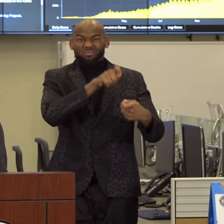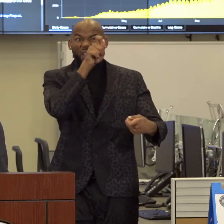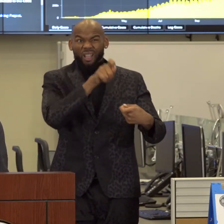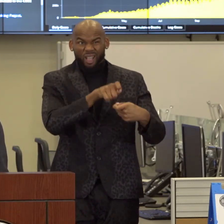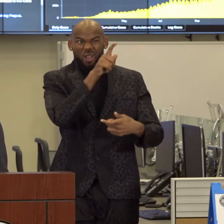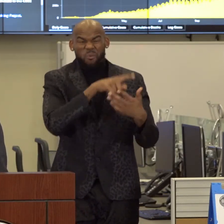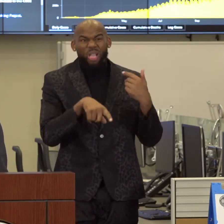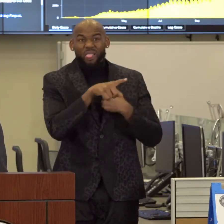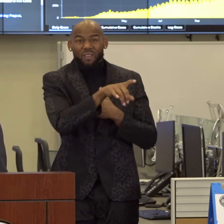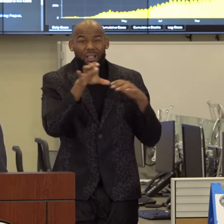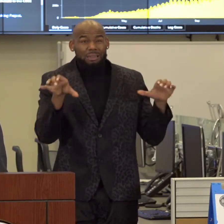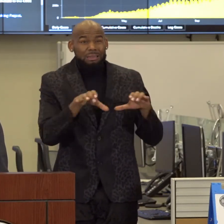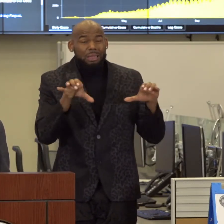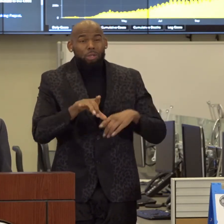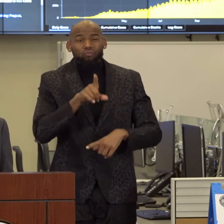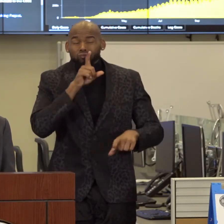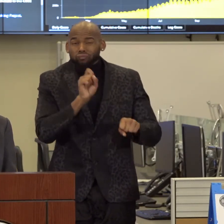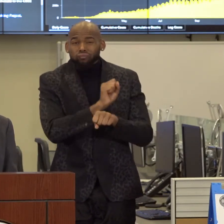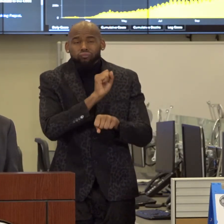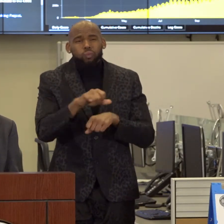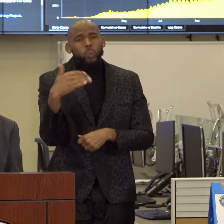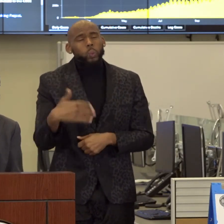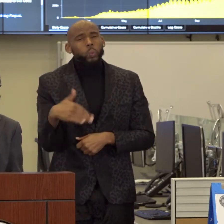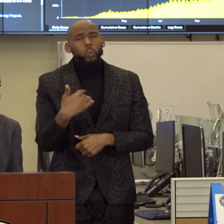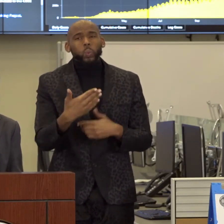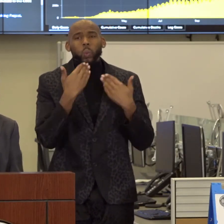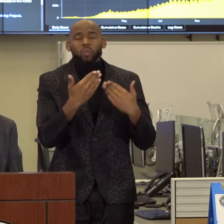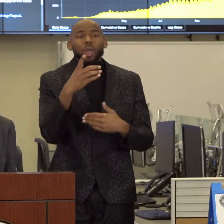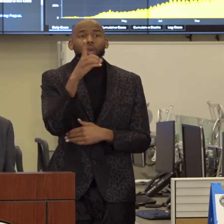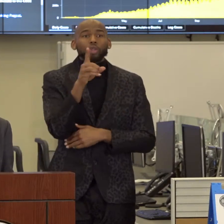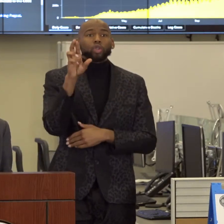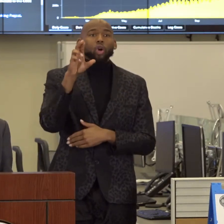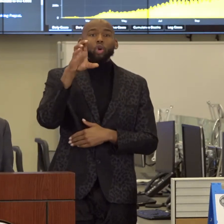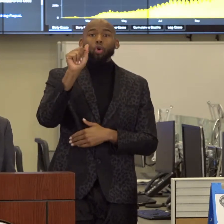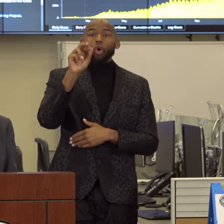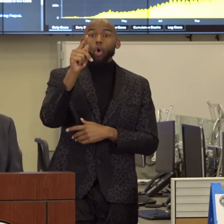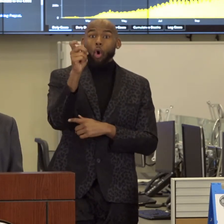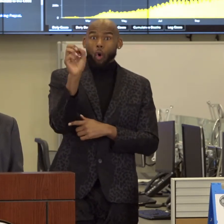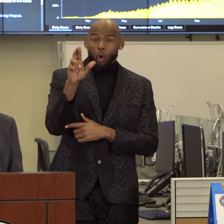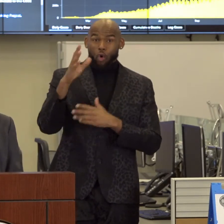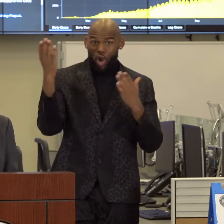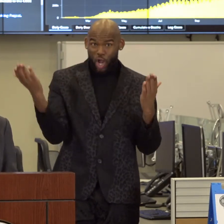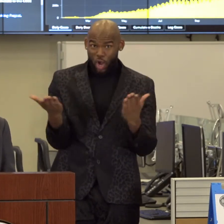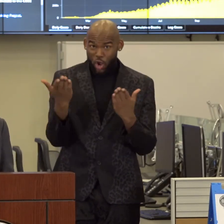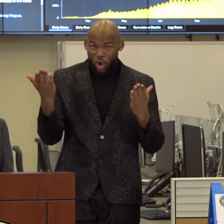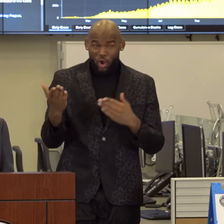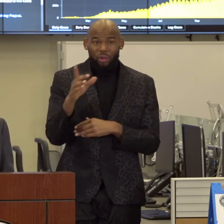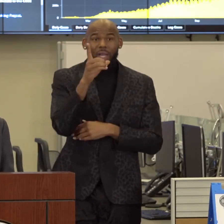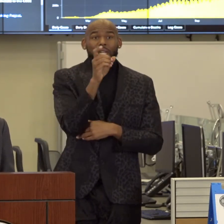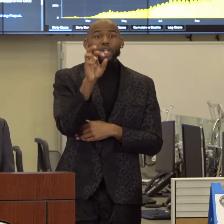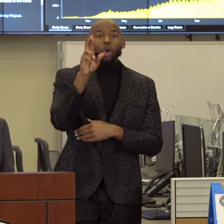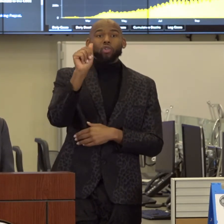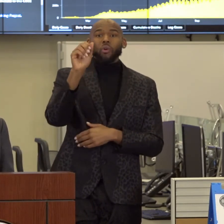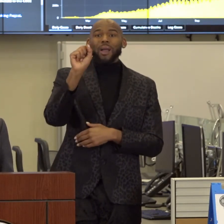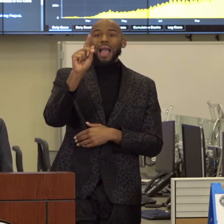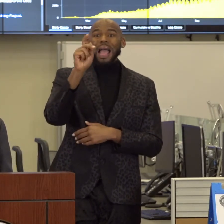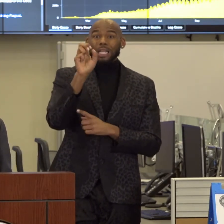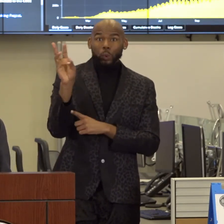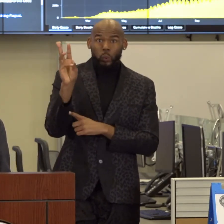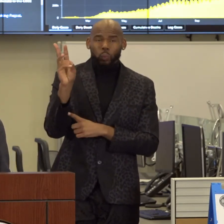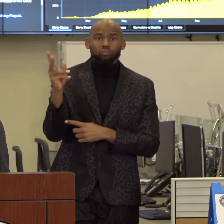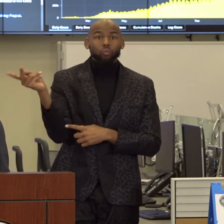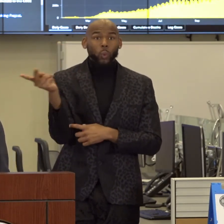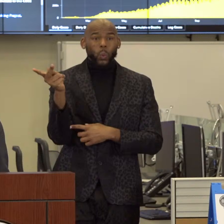we are so grateful for their efforts. I want to thank Dr. Carter, who is here as well, Dr. Askew and the team. They set up a